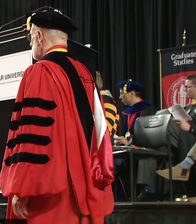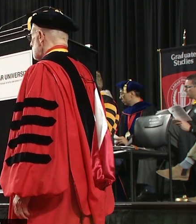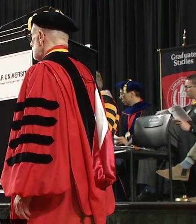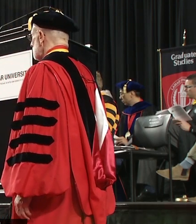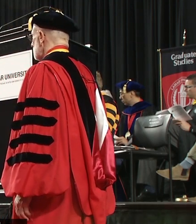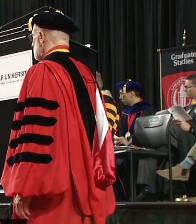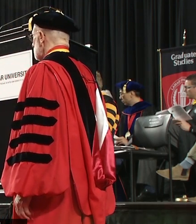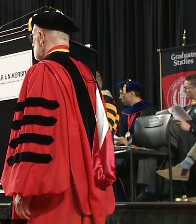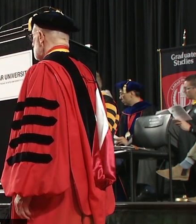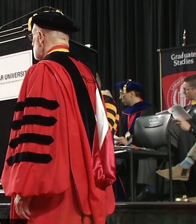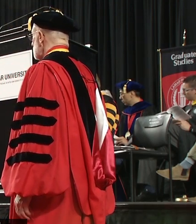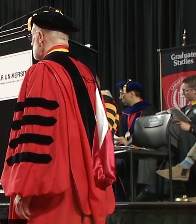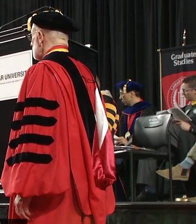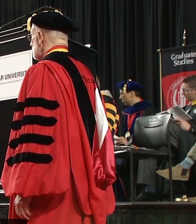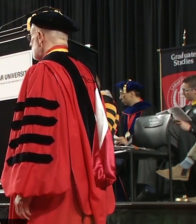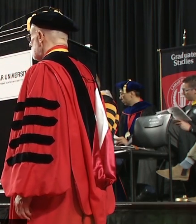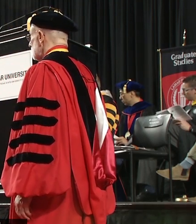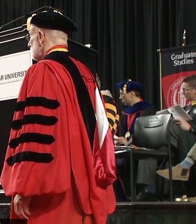Osanebi Osani.